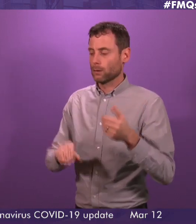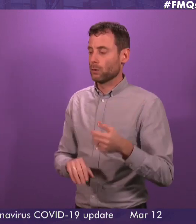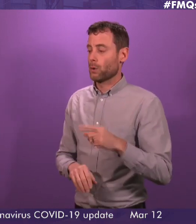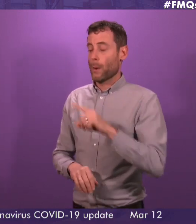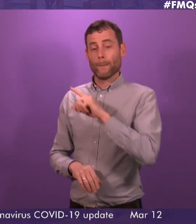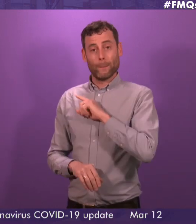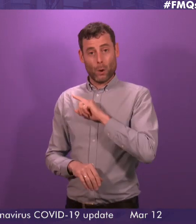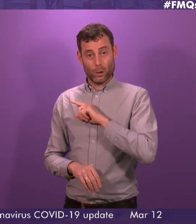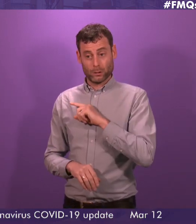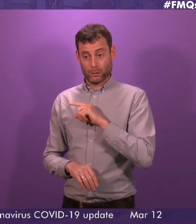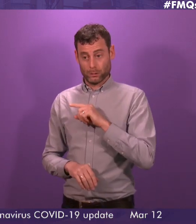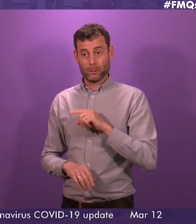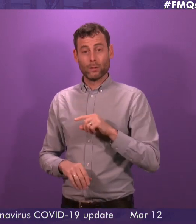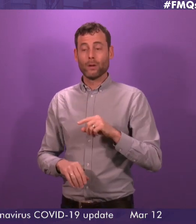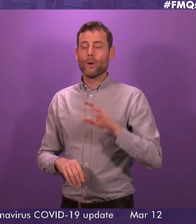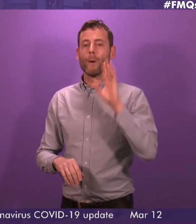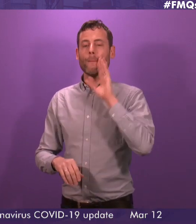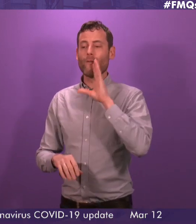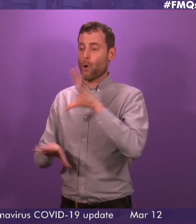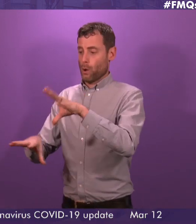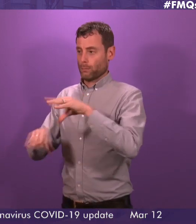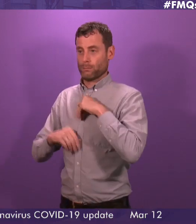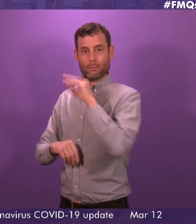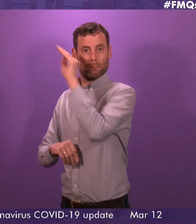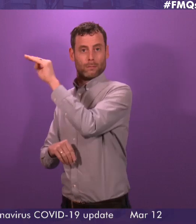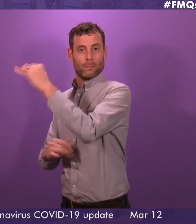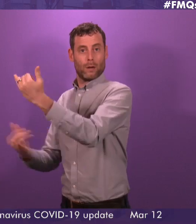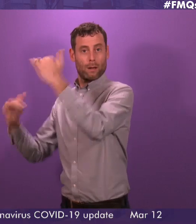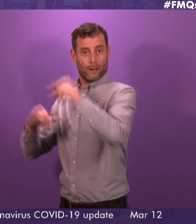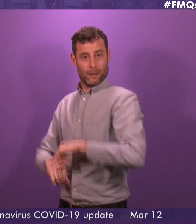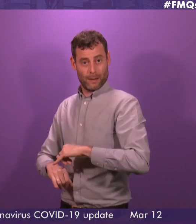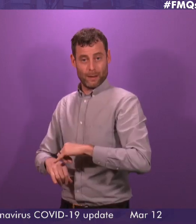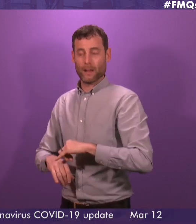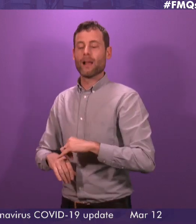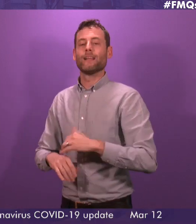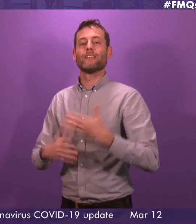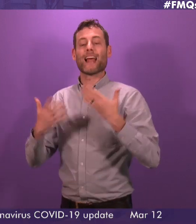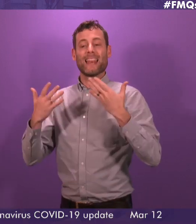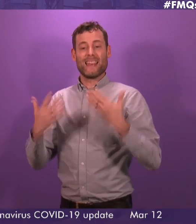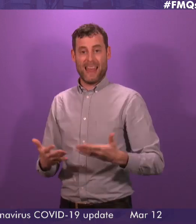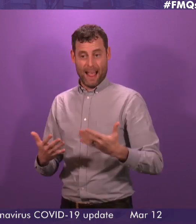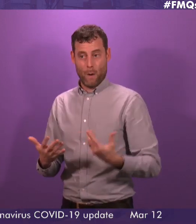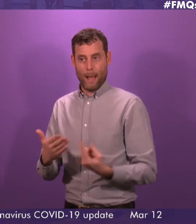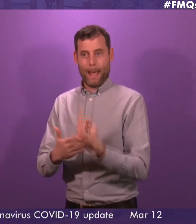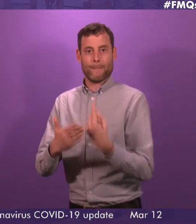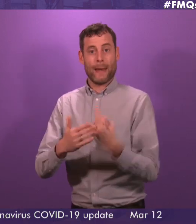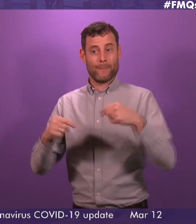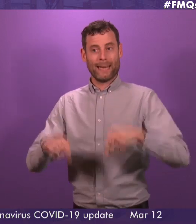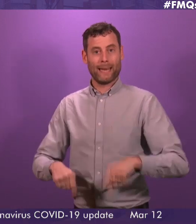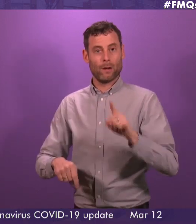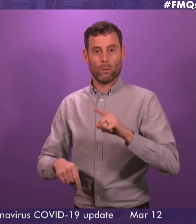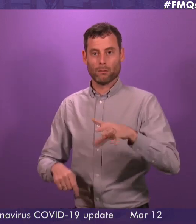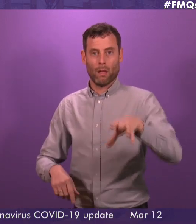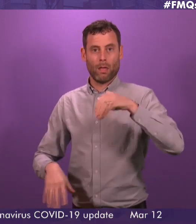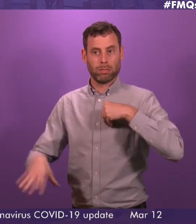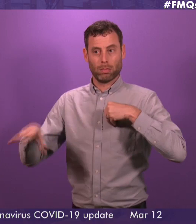being transmitted through community contact and not solely through a travel history or contact with someone who has a